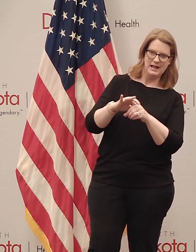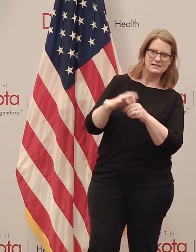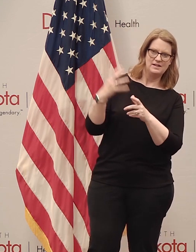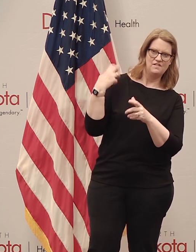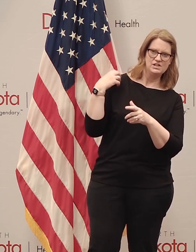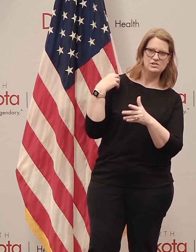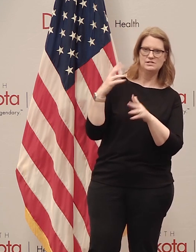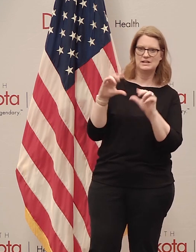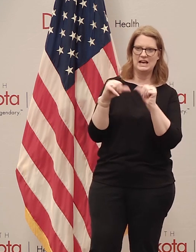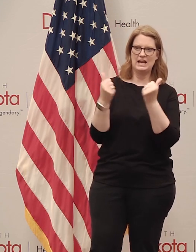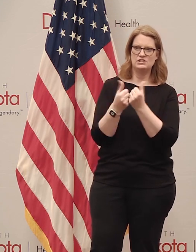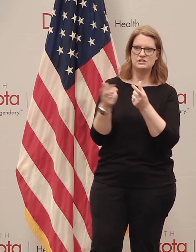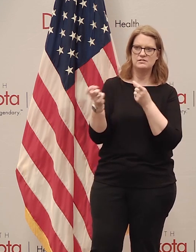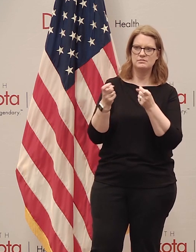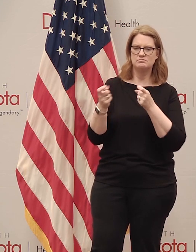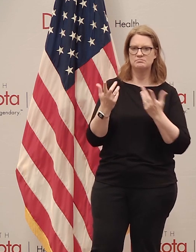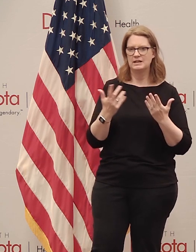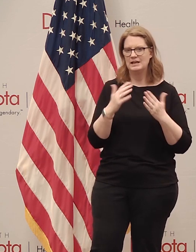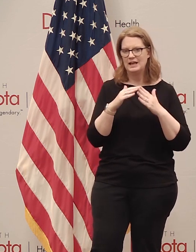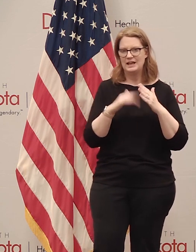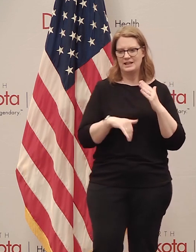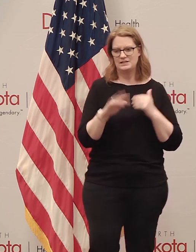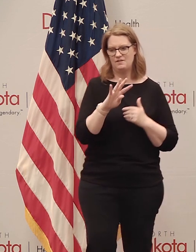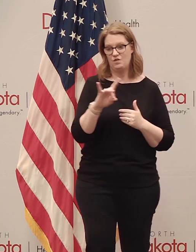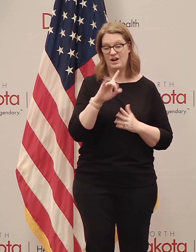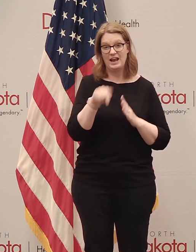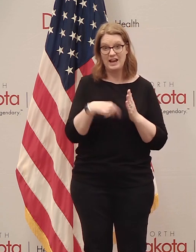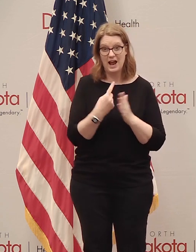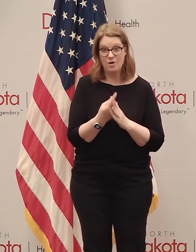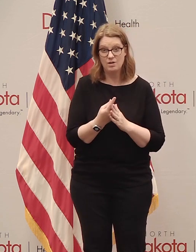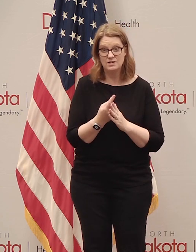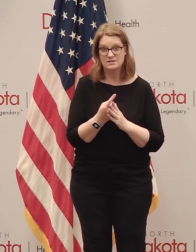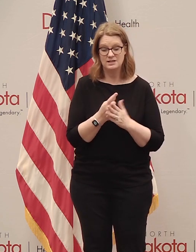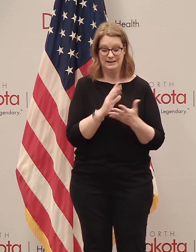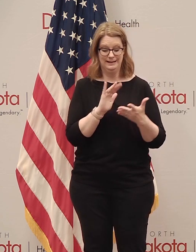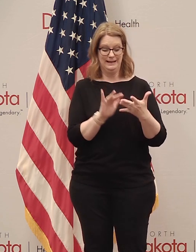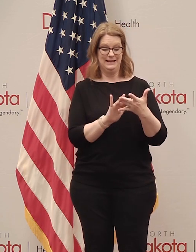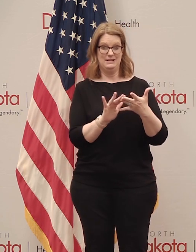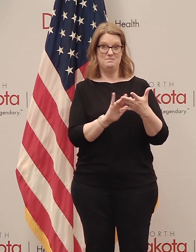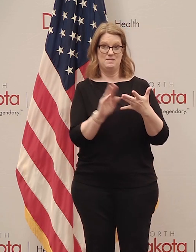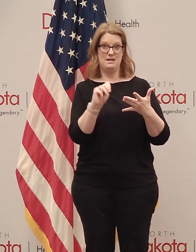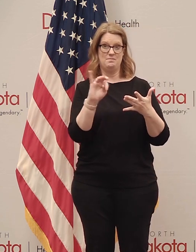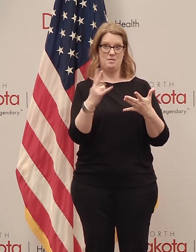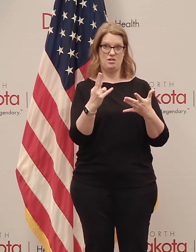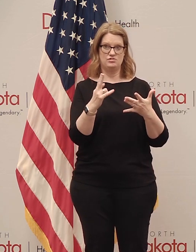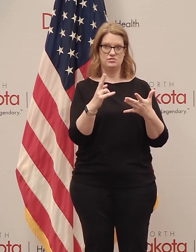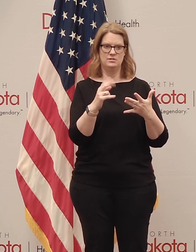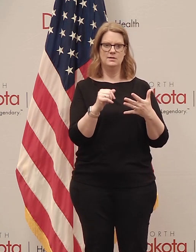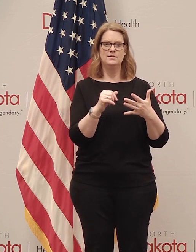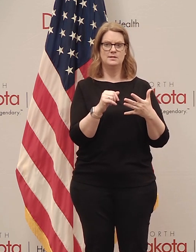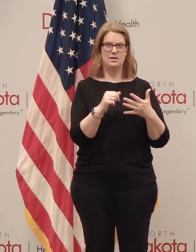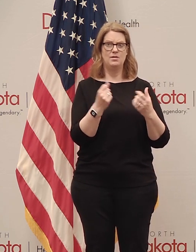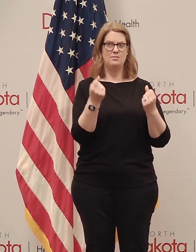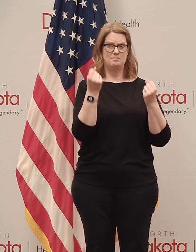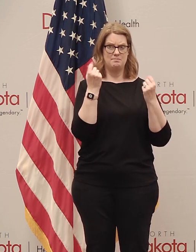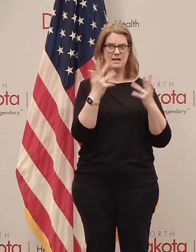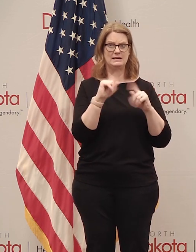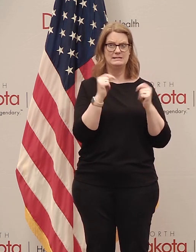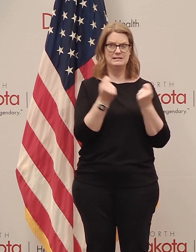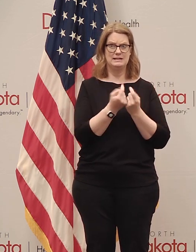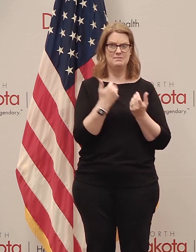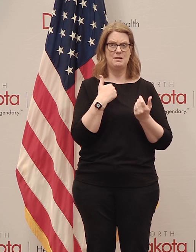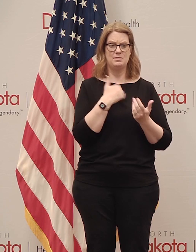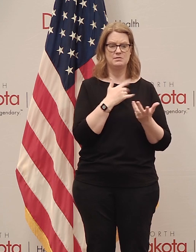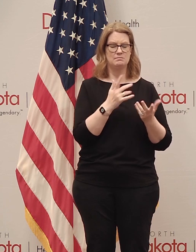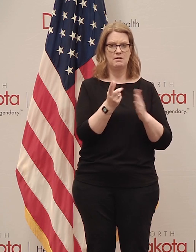heads, because in less than 48 hours in mid-March, we moved more than 7,000 team members to a remote work environment, and since that